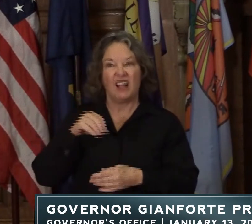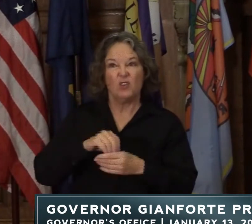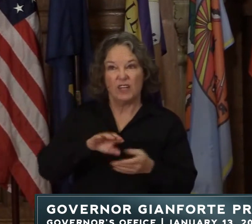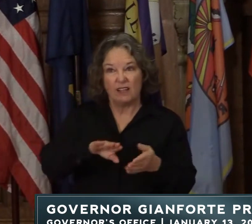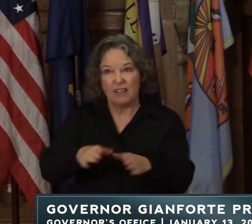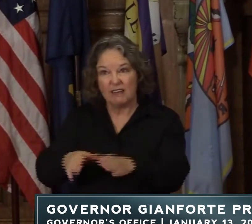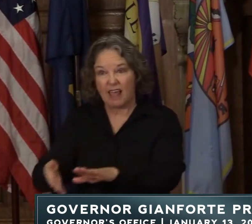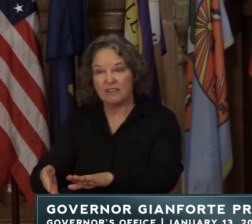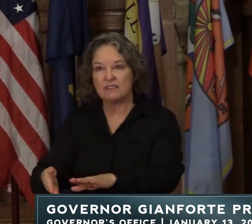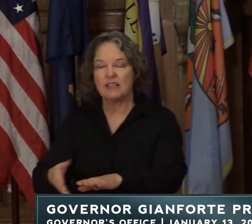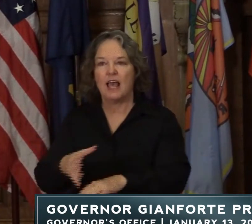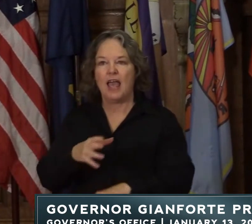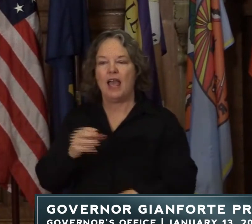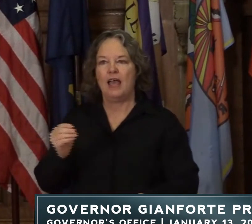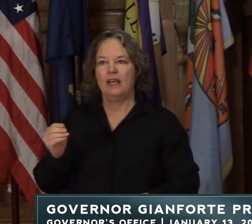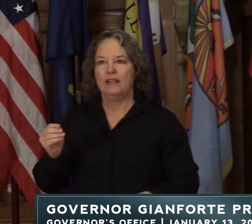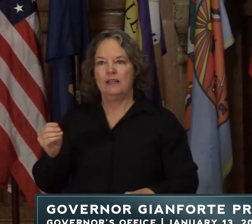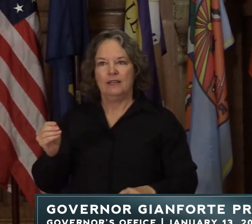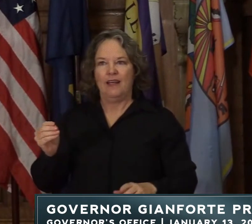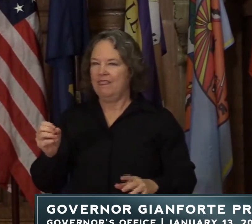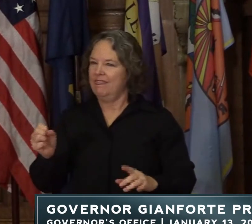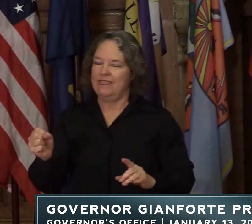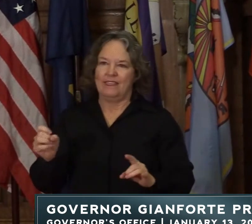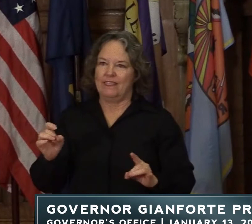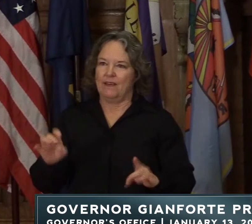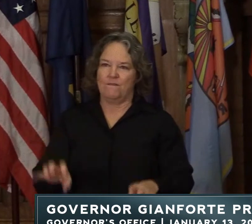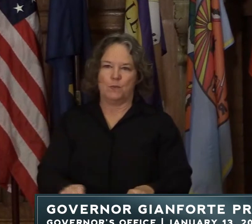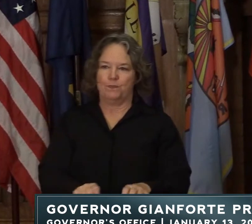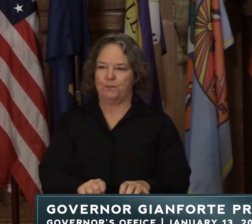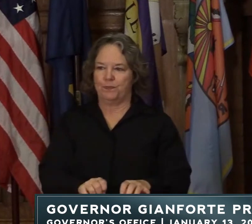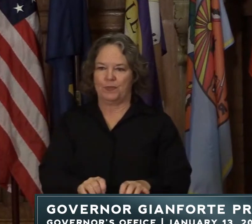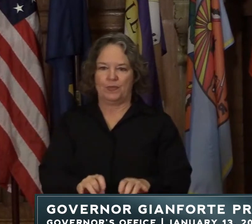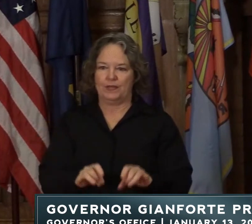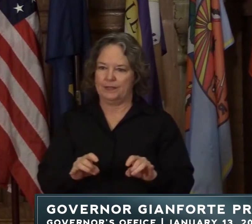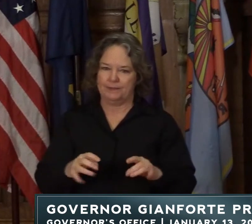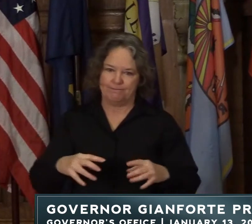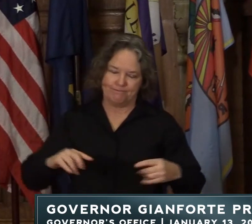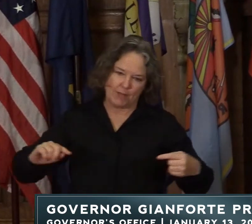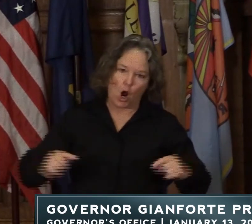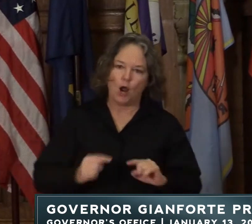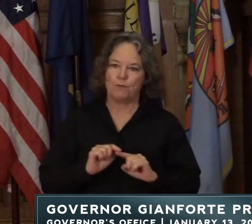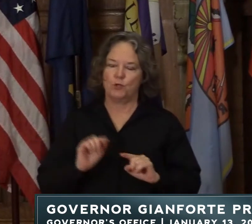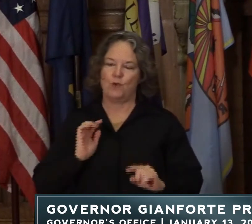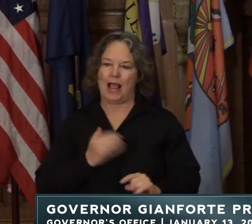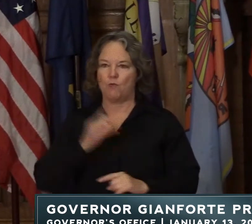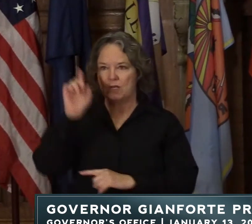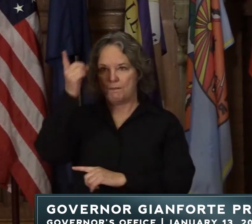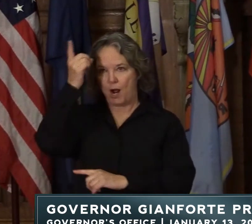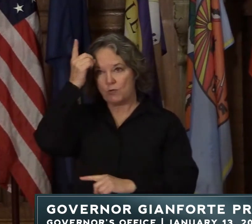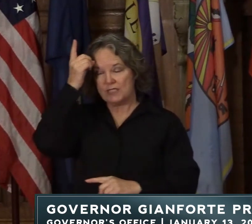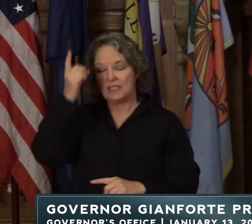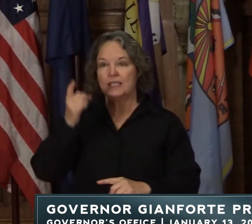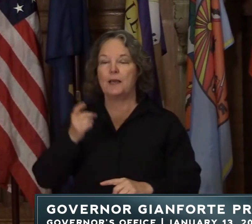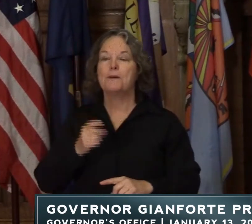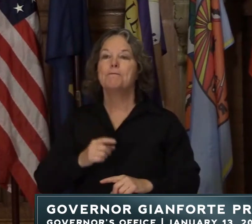that occurred and the violation of our democracy and our Constitution.